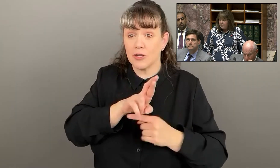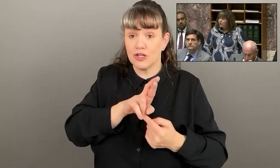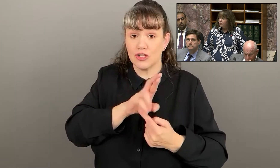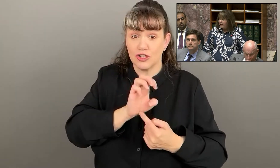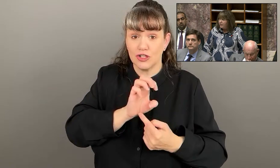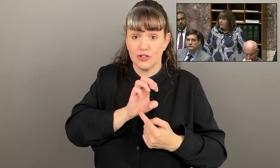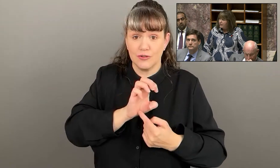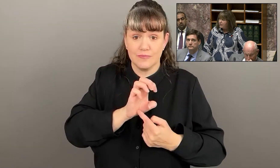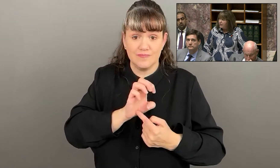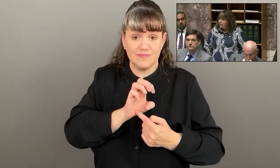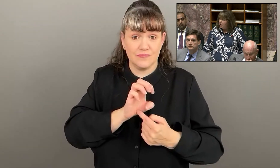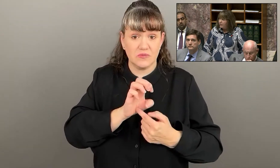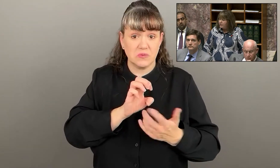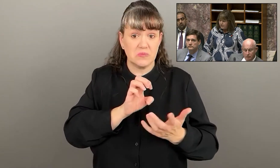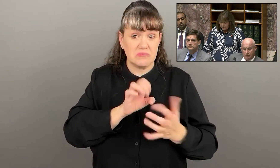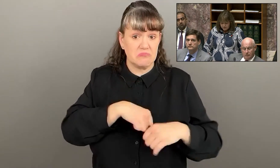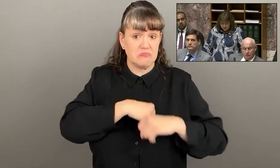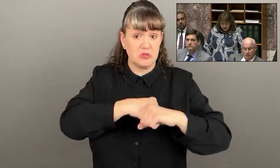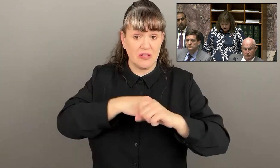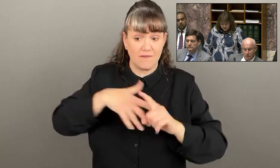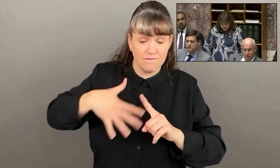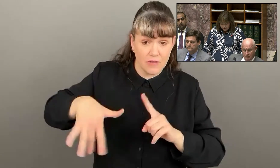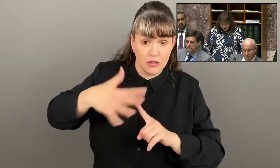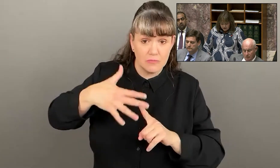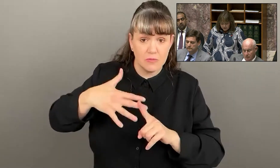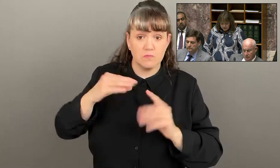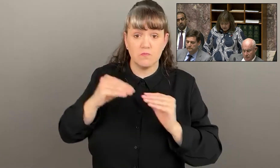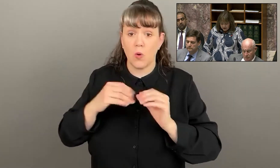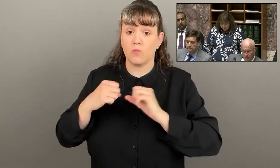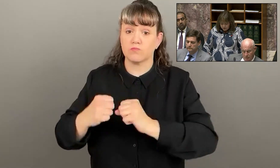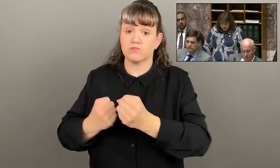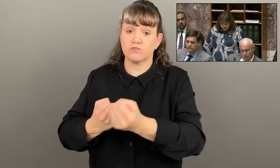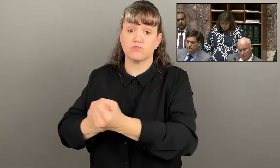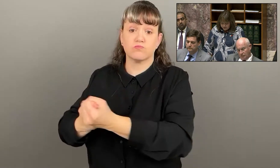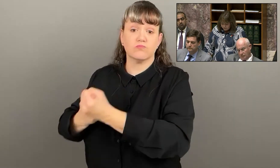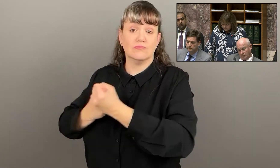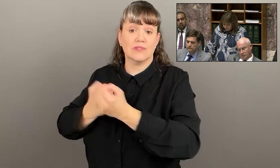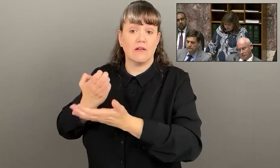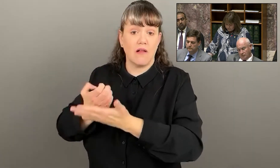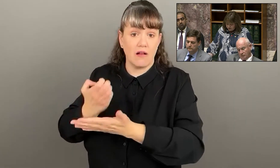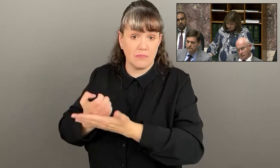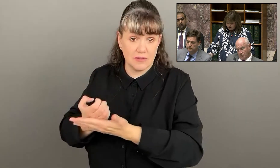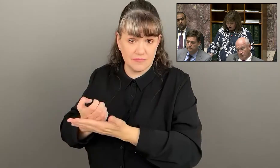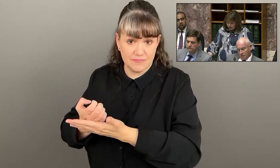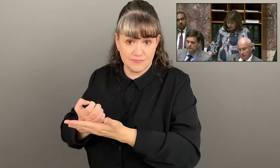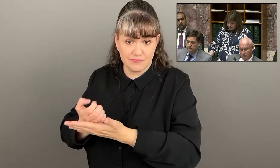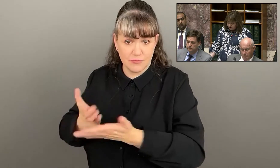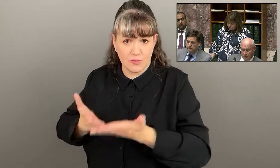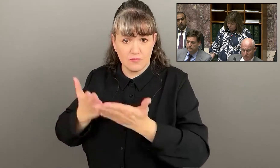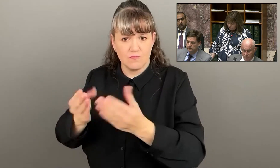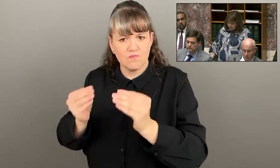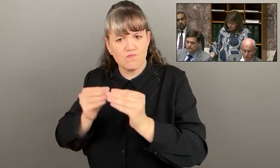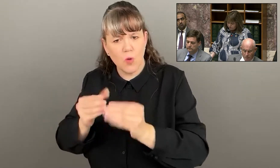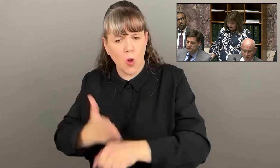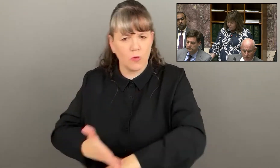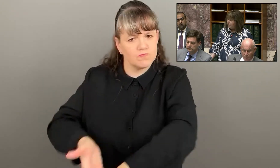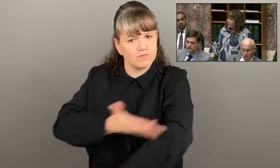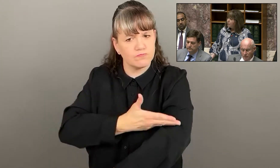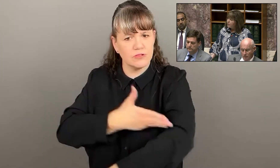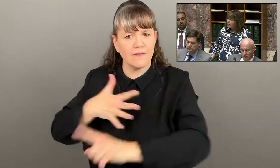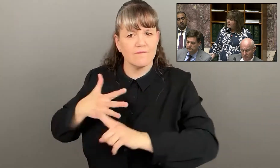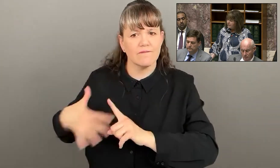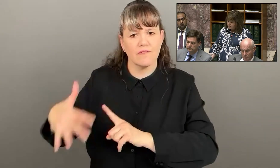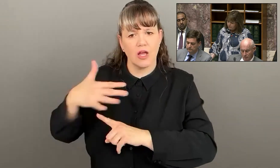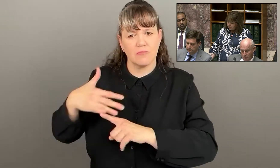introduced a strengthened Environmental Assessment Act. The EA process was improved to make sure a strong,